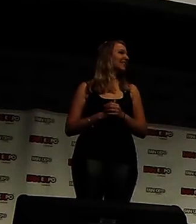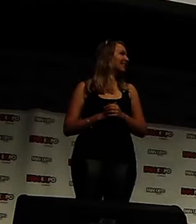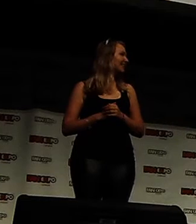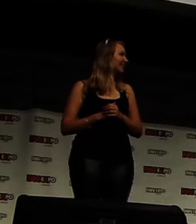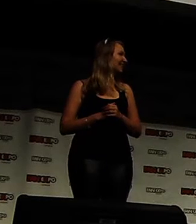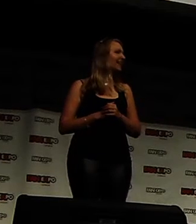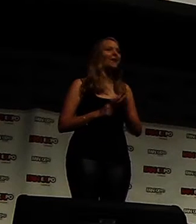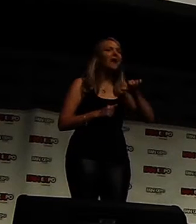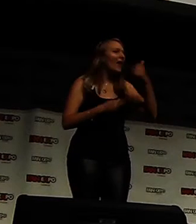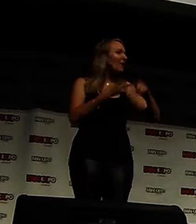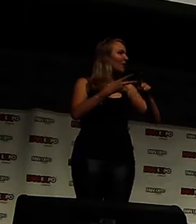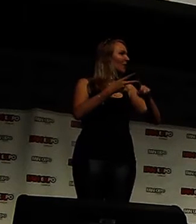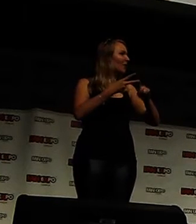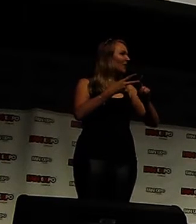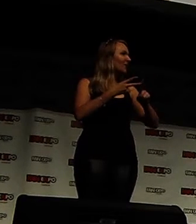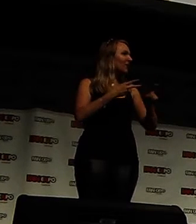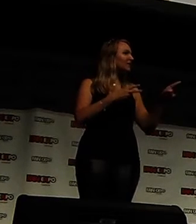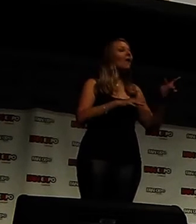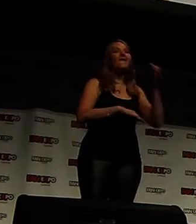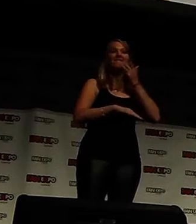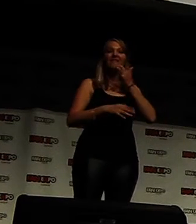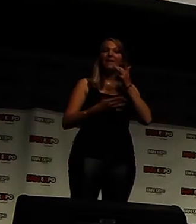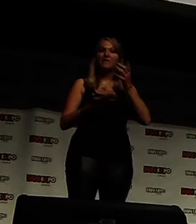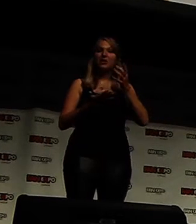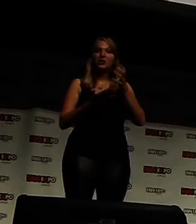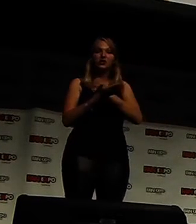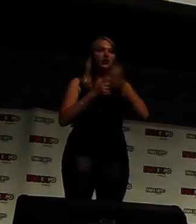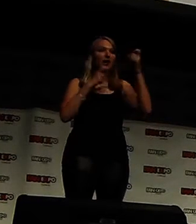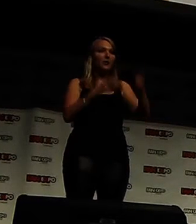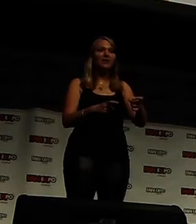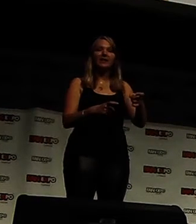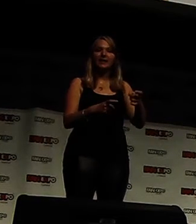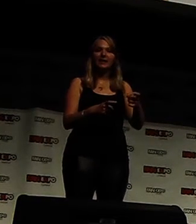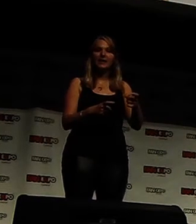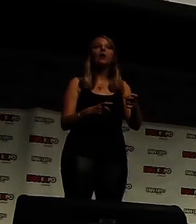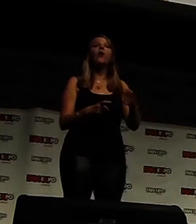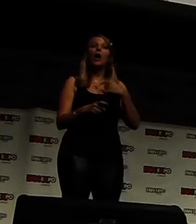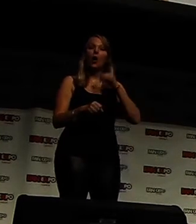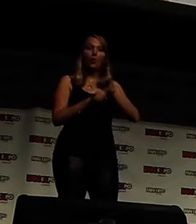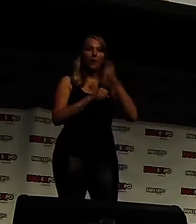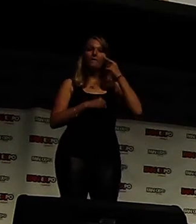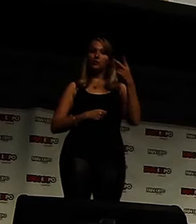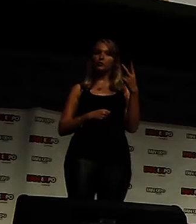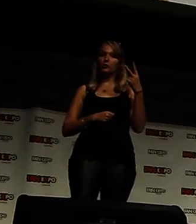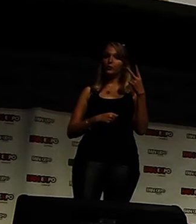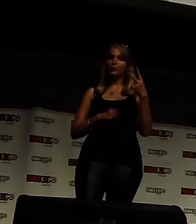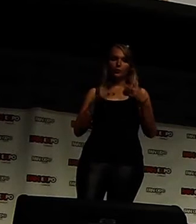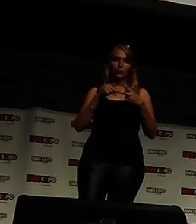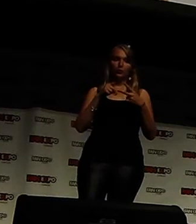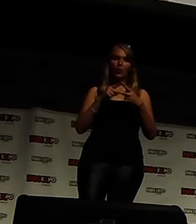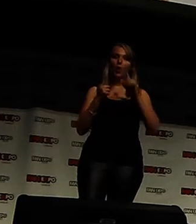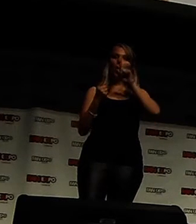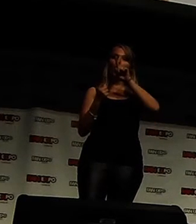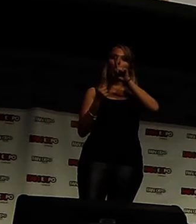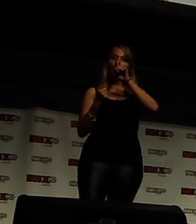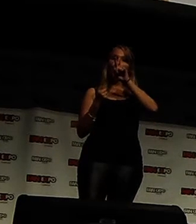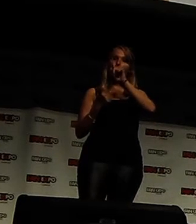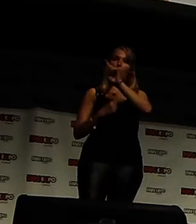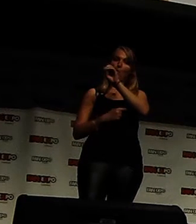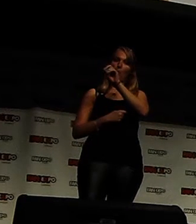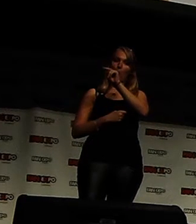what was the other question? What's your favourite charity? Oh, my favourite charity. I'm working for two at the moment. One is called One to One Children's